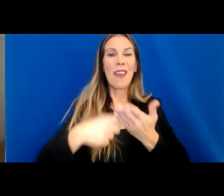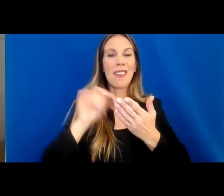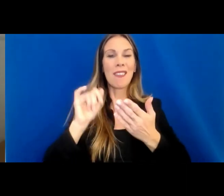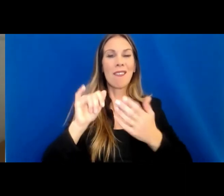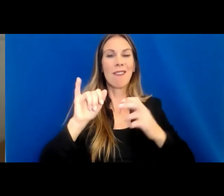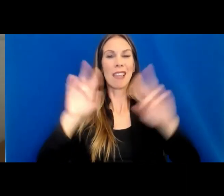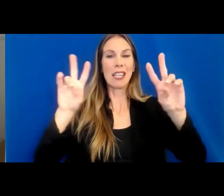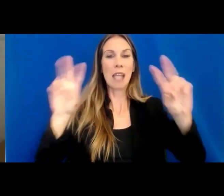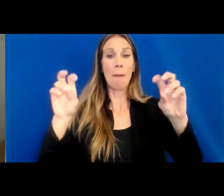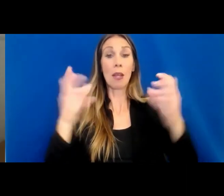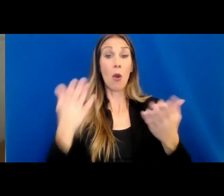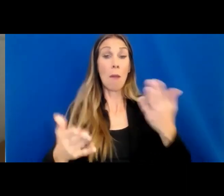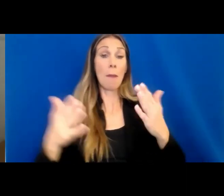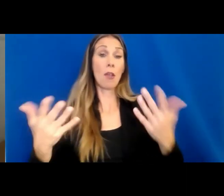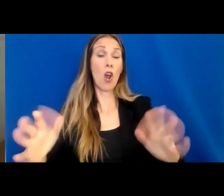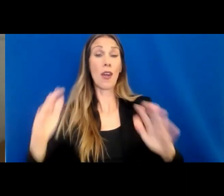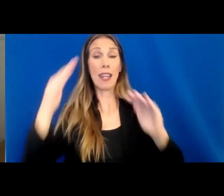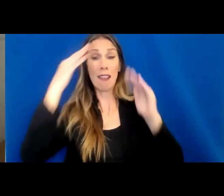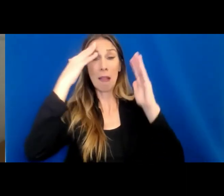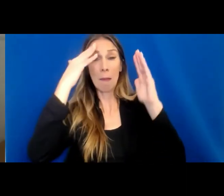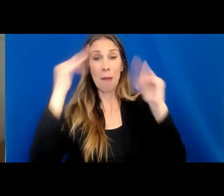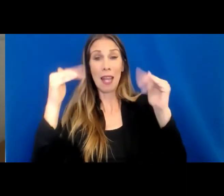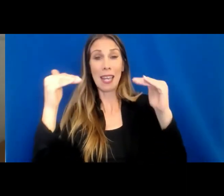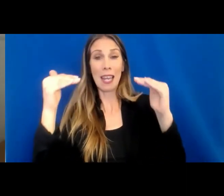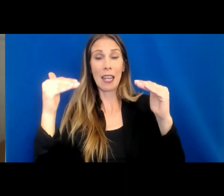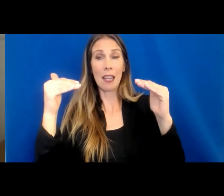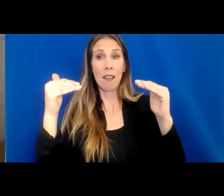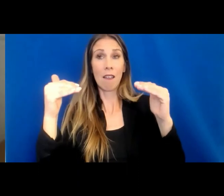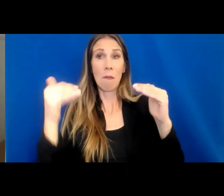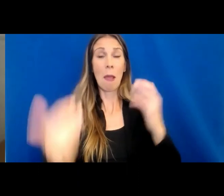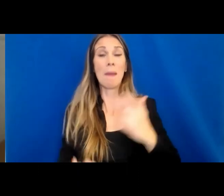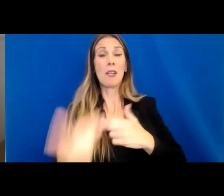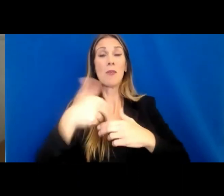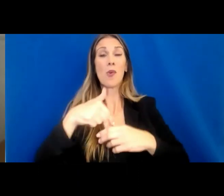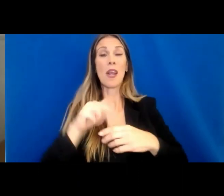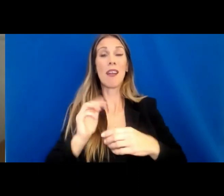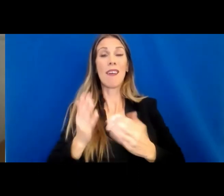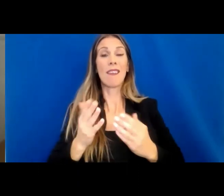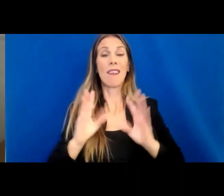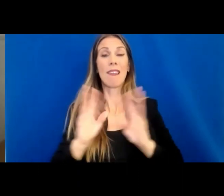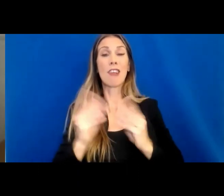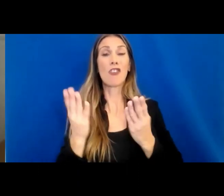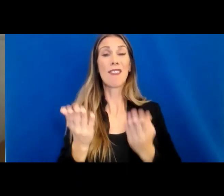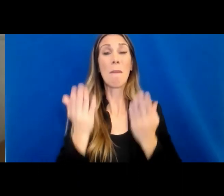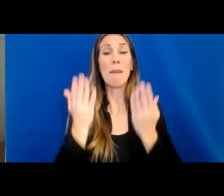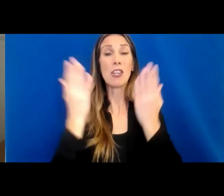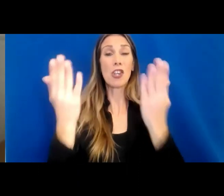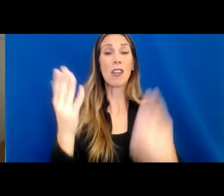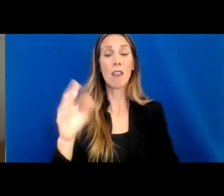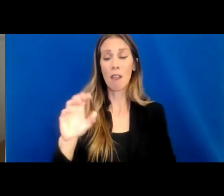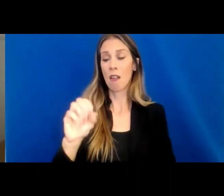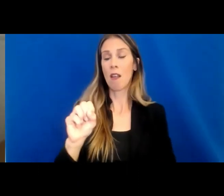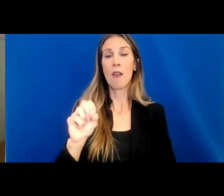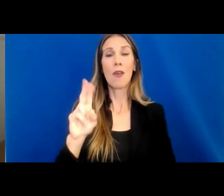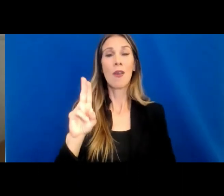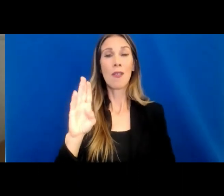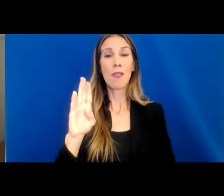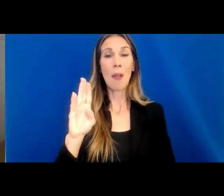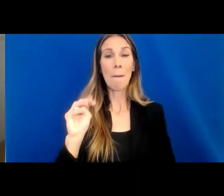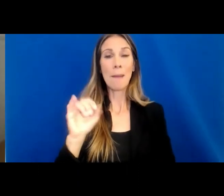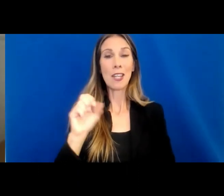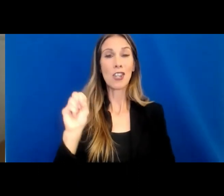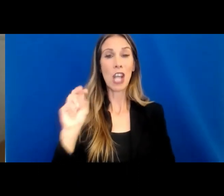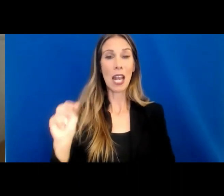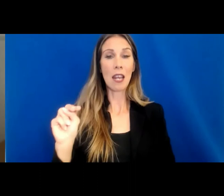expecting, having been part of a session submission, having some sense, and the abstracts that are